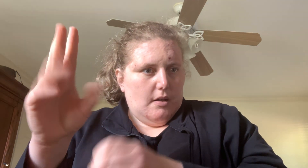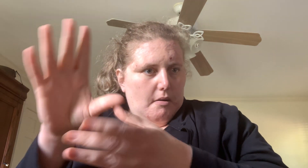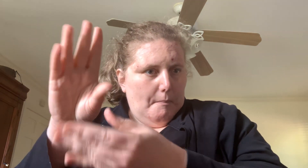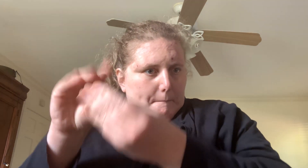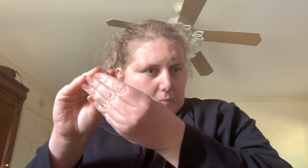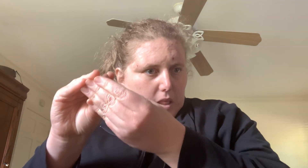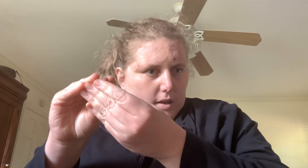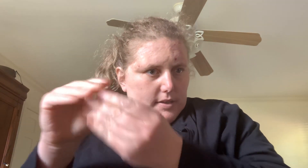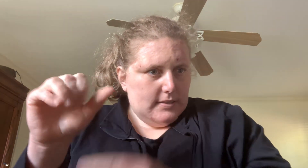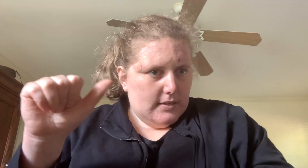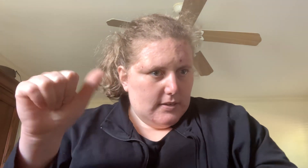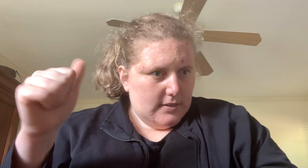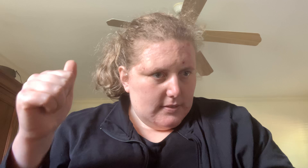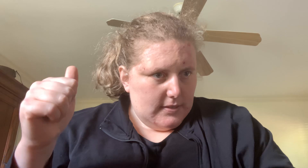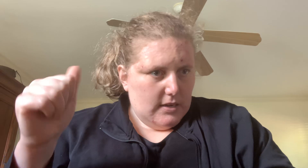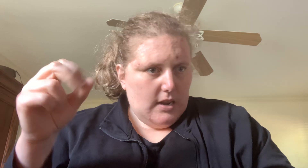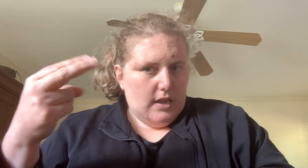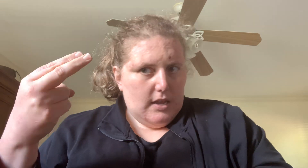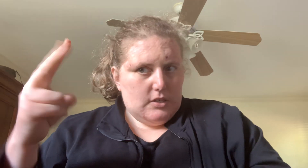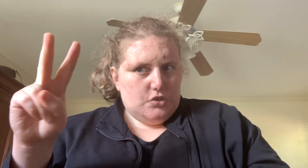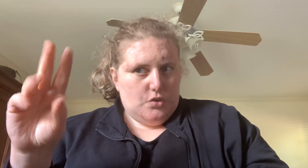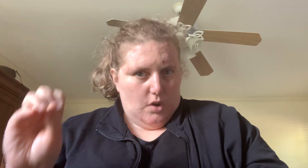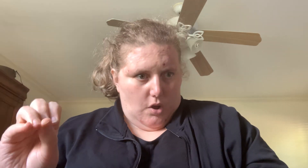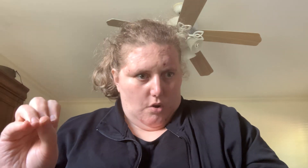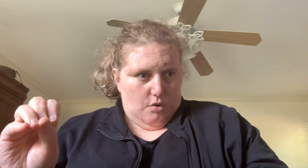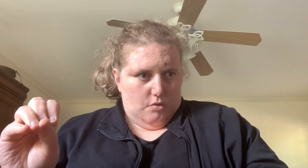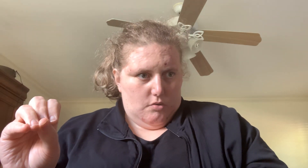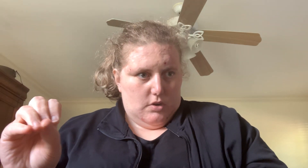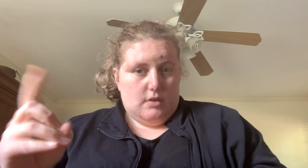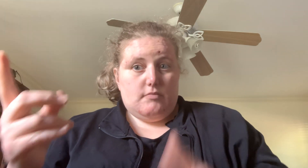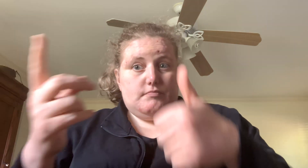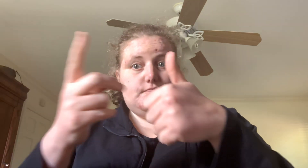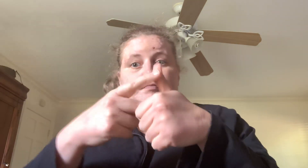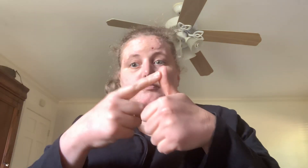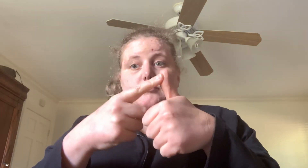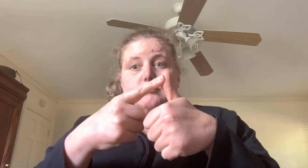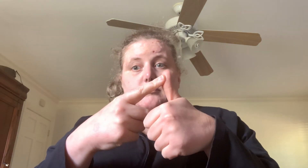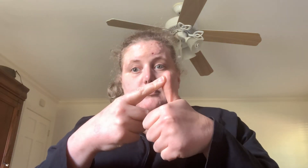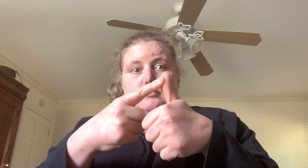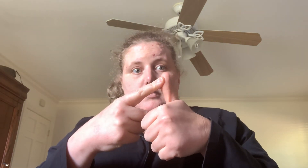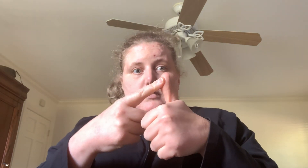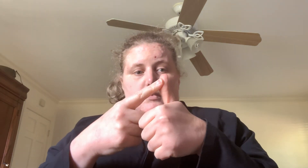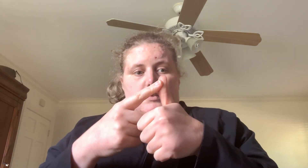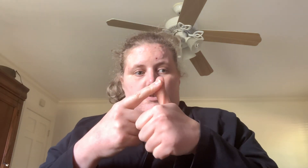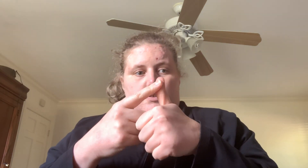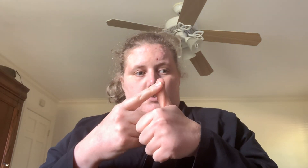figure out now how to go from, once again, going from